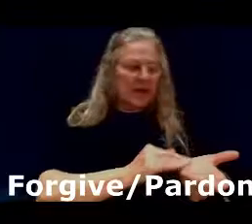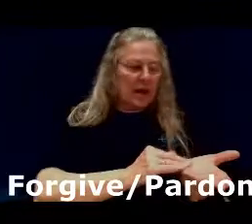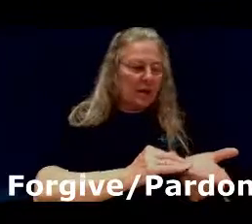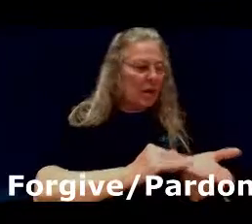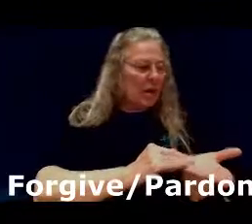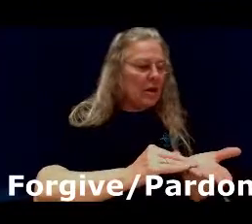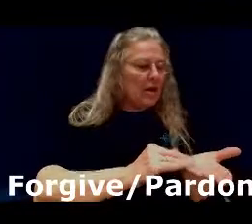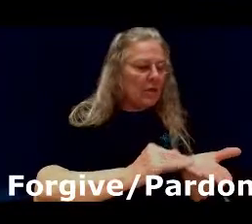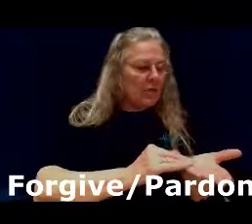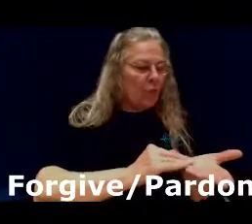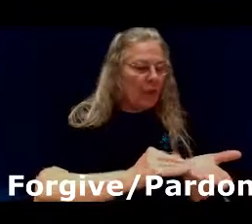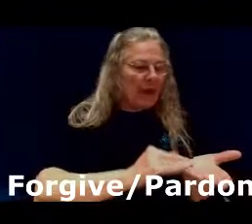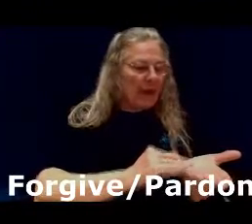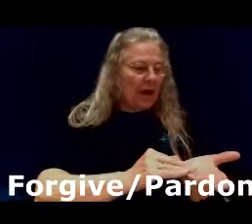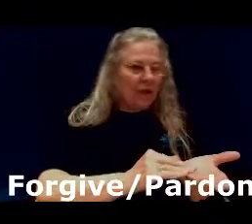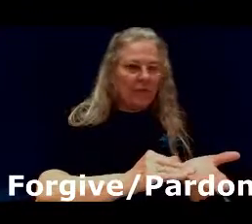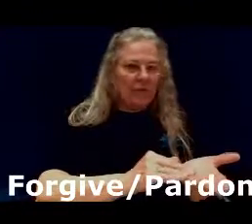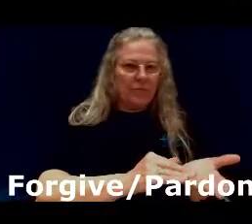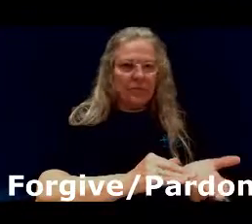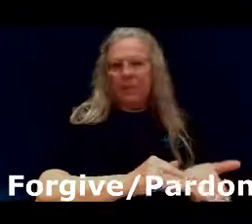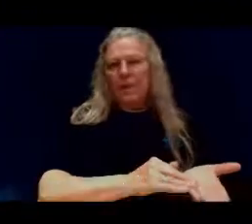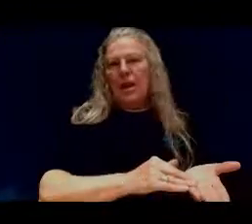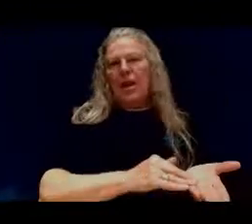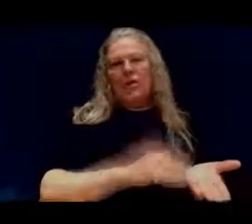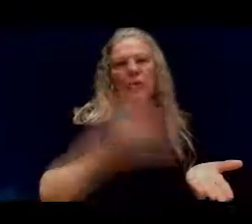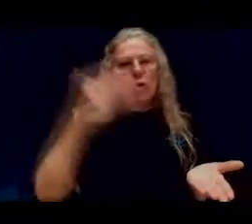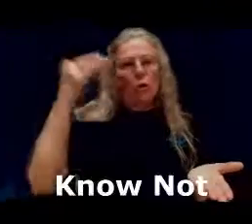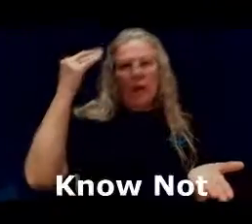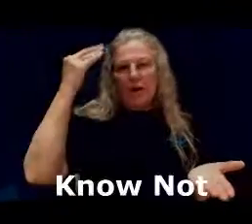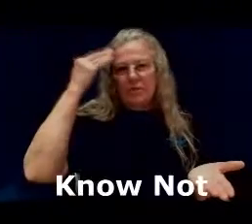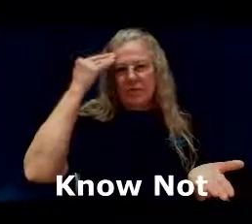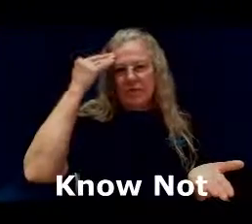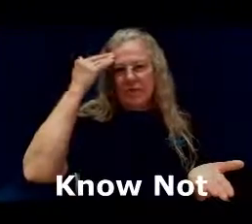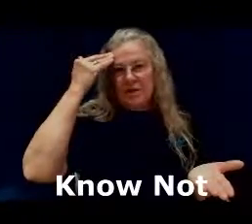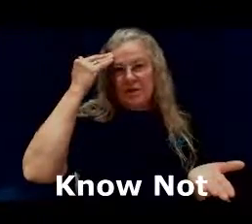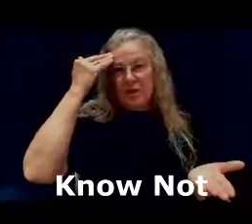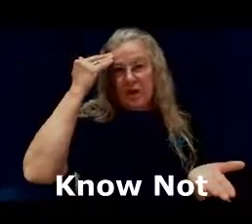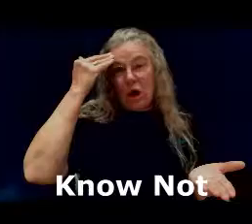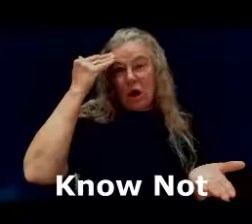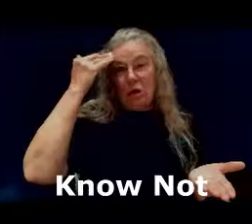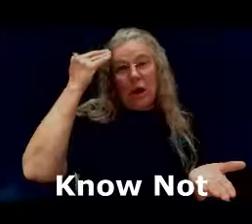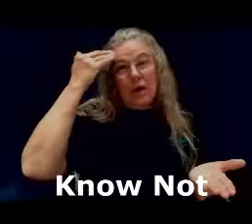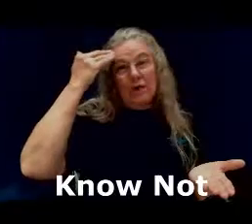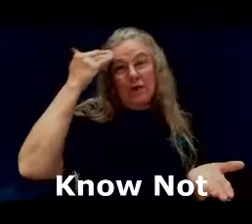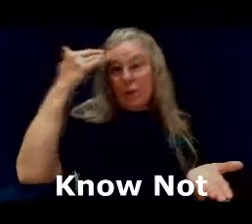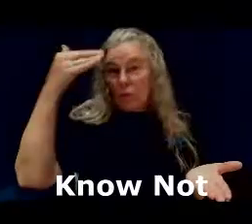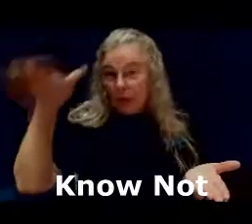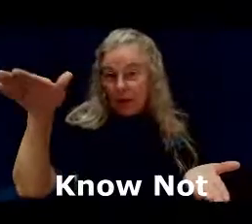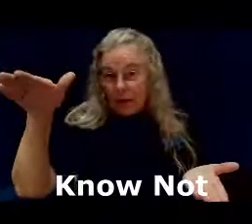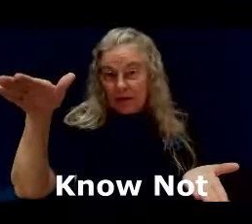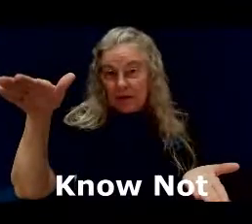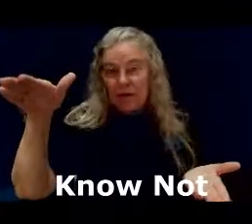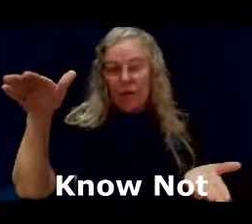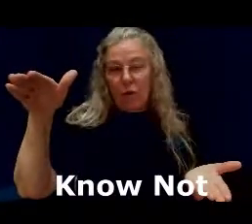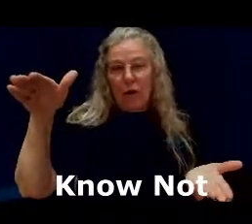said. Forgive. Know not. This is to know. To know not is to throw it